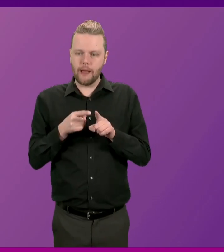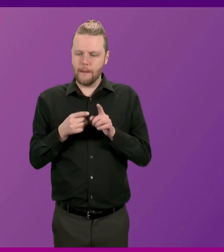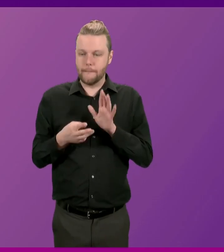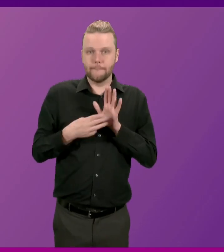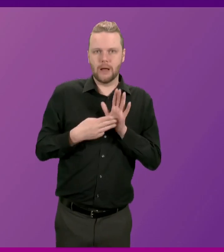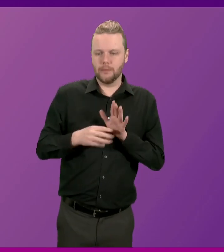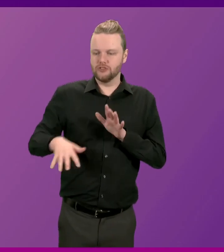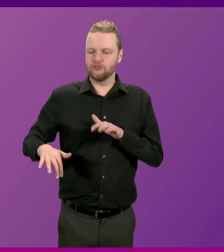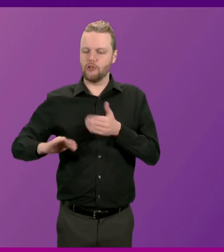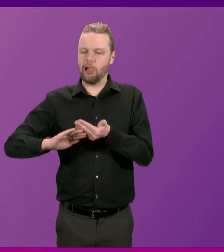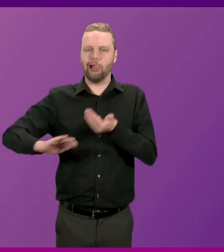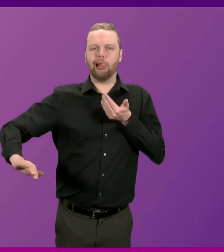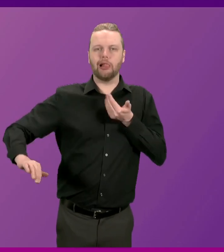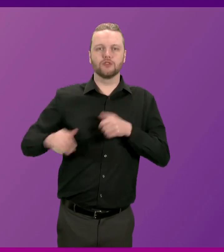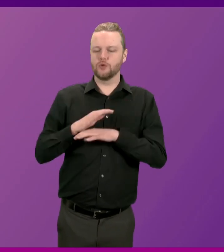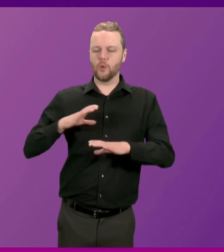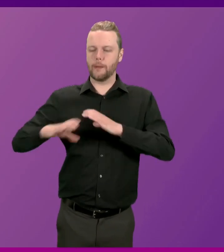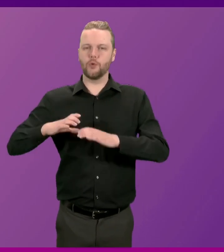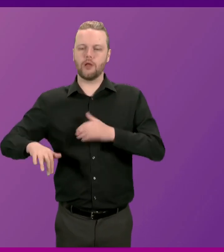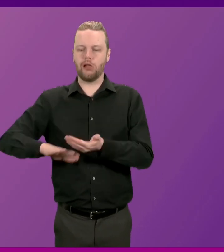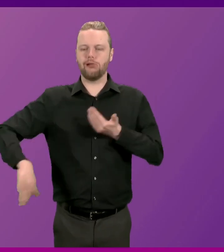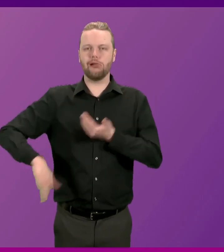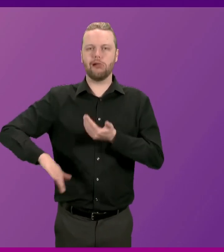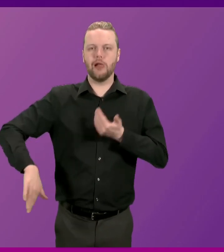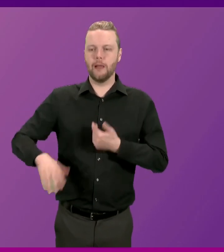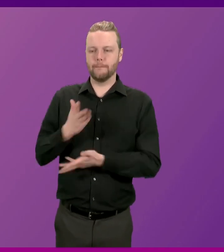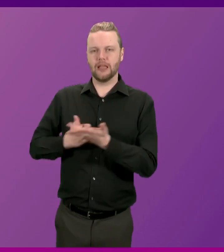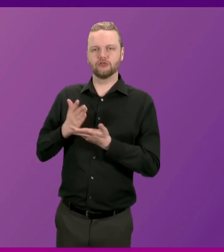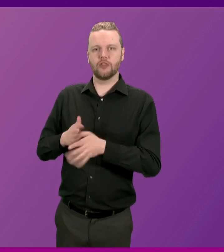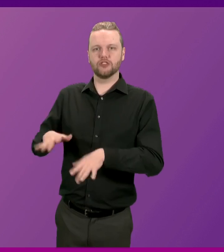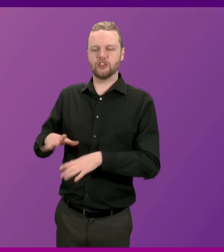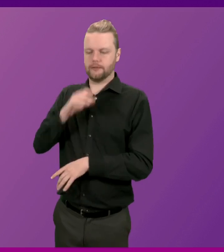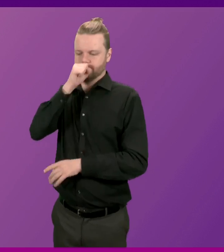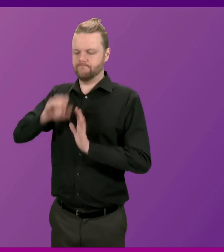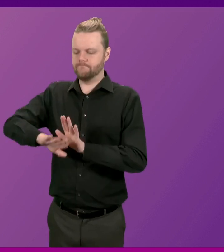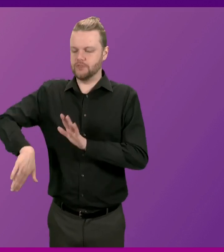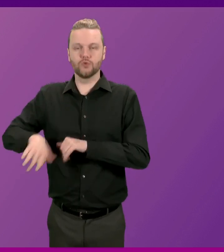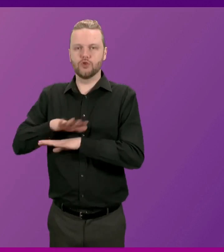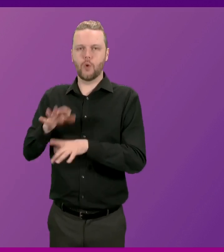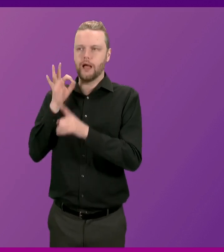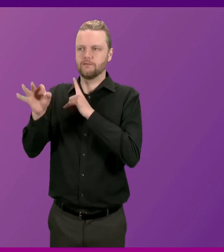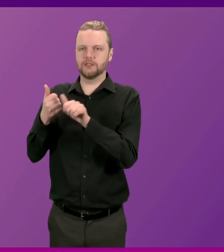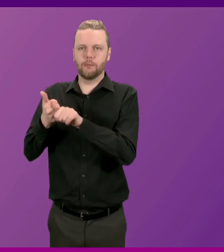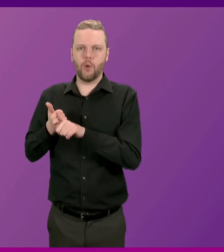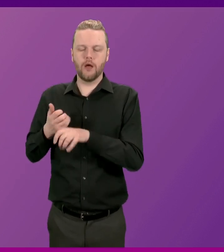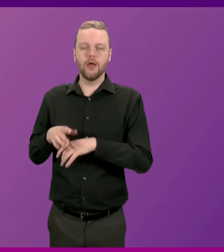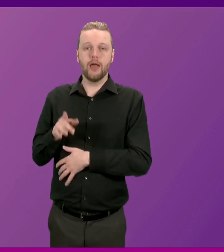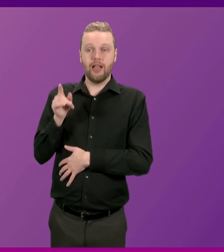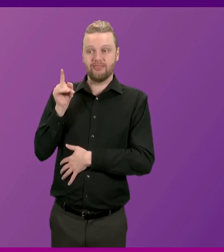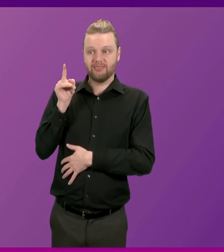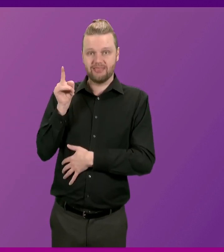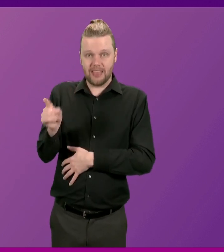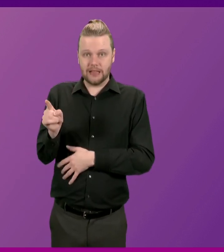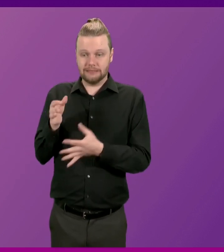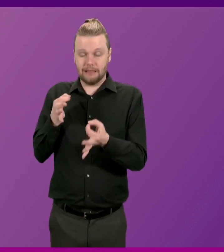child, make sure they can't communicate about the abuse, make sure the child is silent so doesn't reach out for support, as well as the mother. And that dynamic is